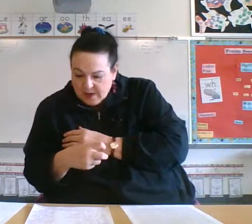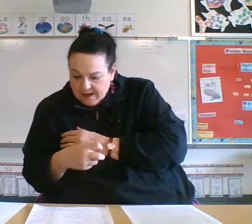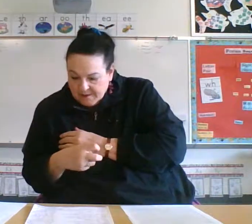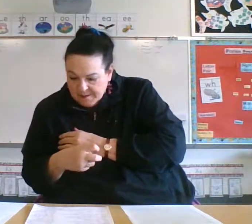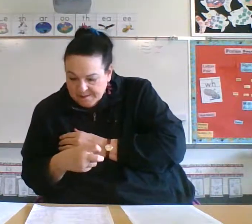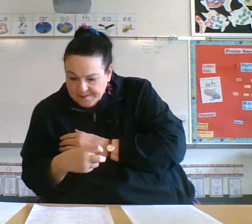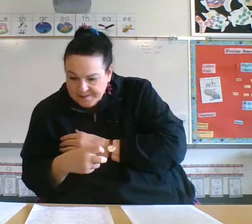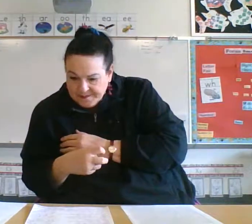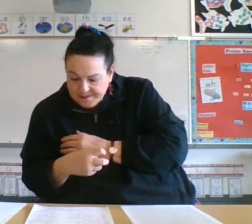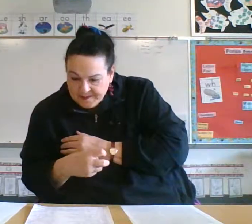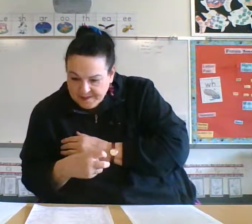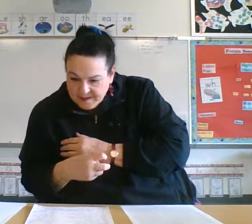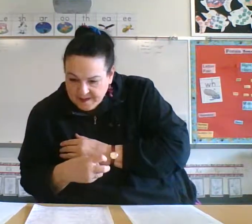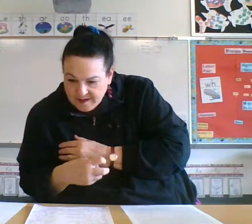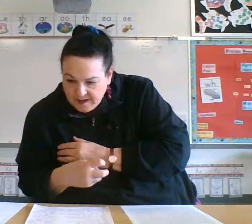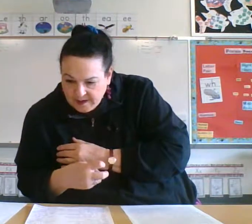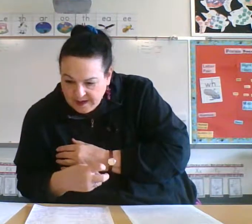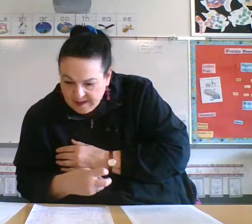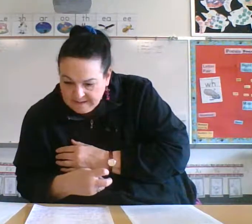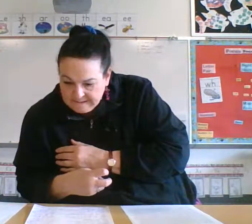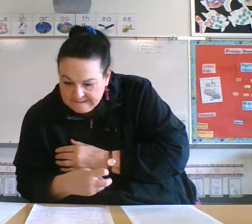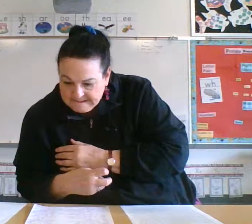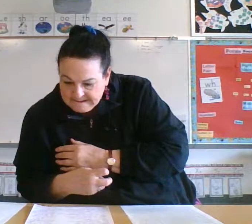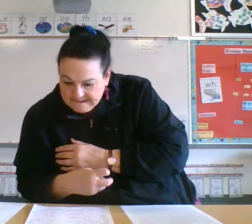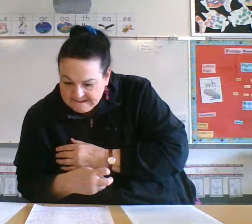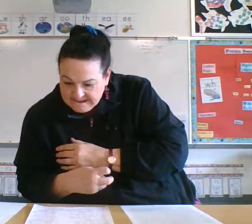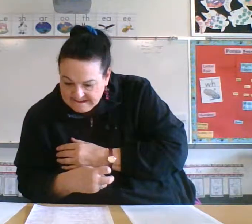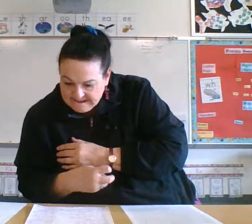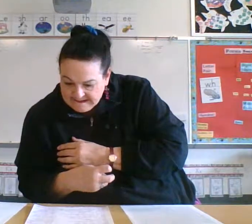whatever. Okay?